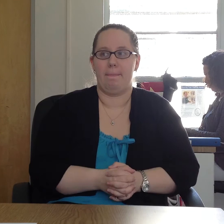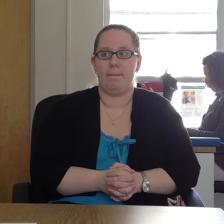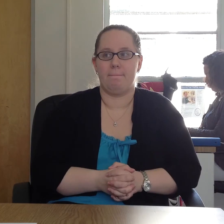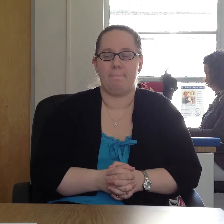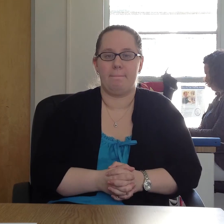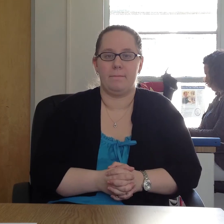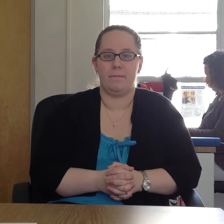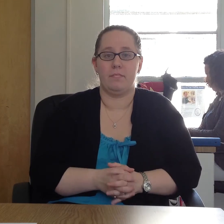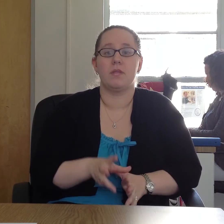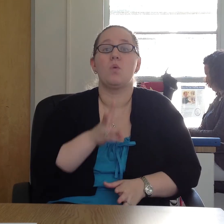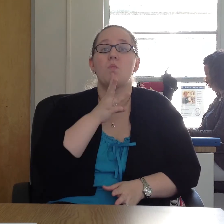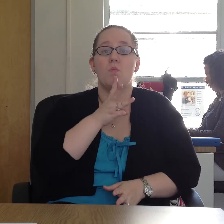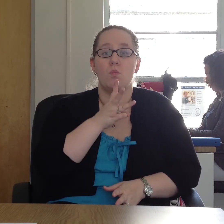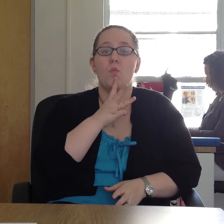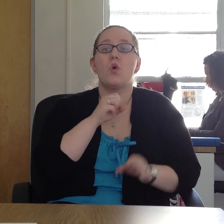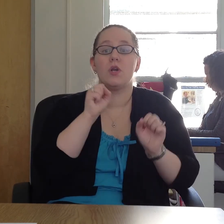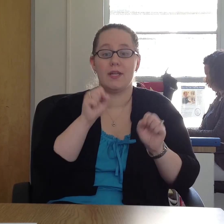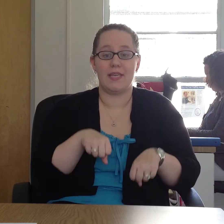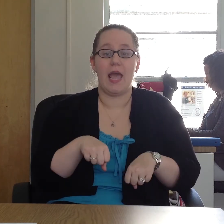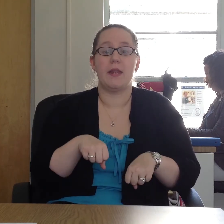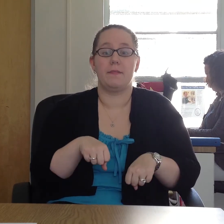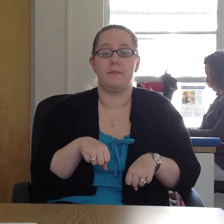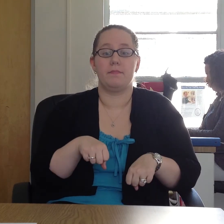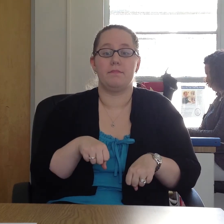Water can be bound up in with